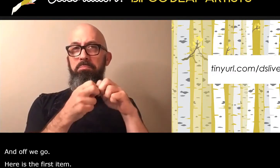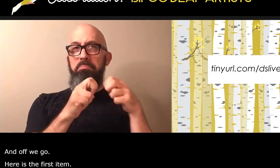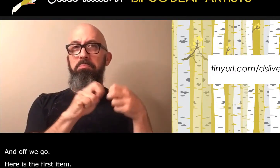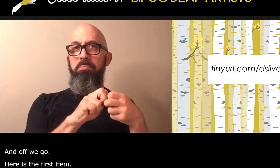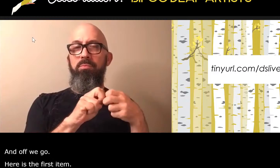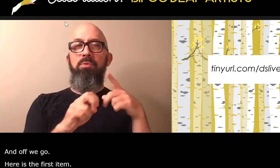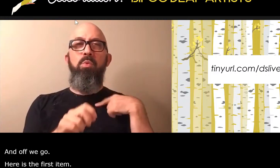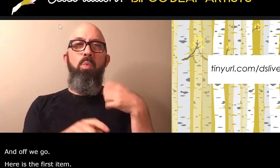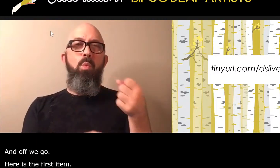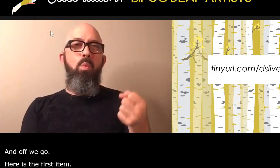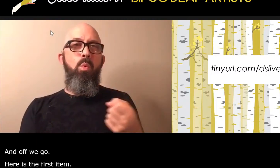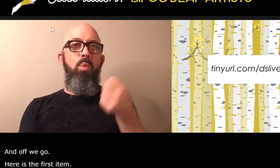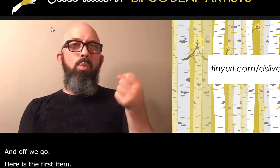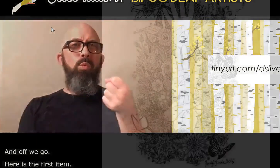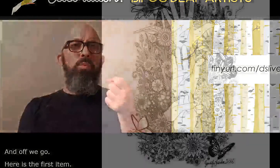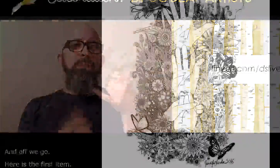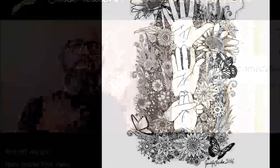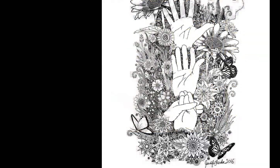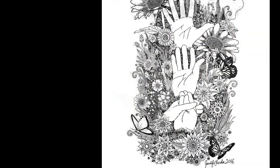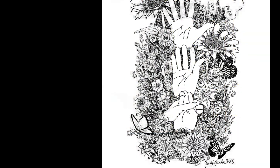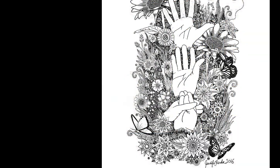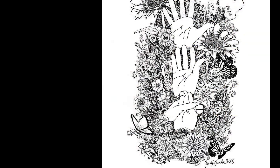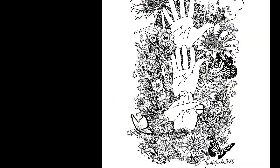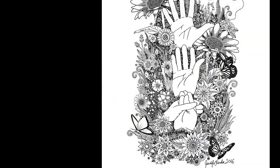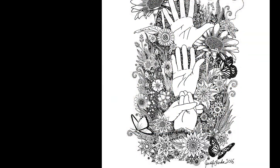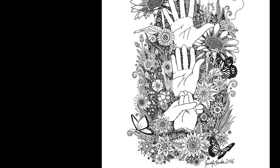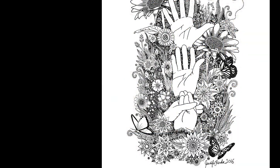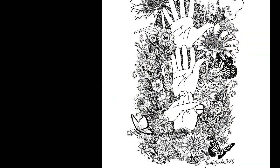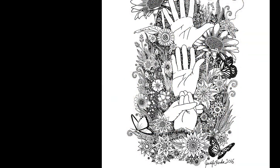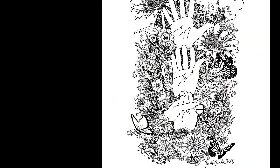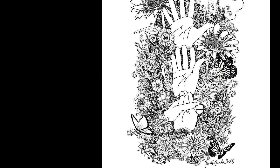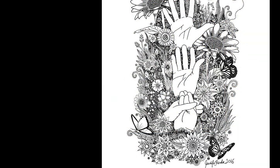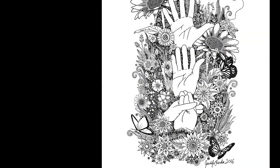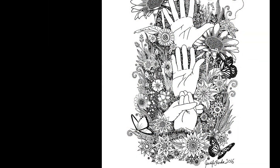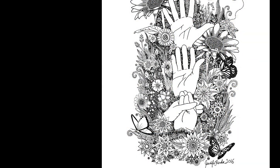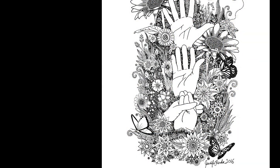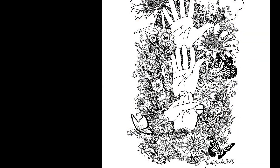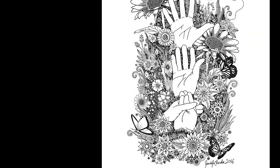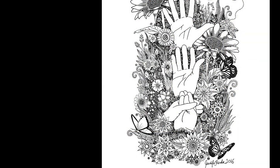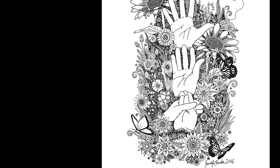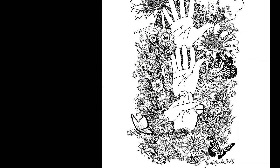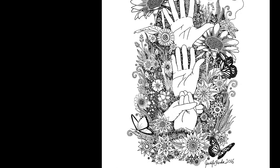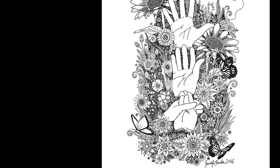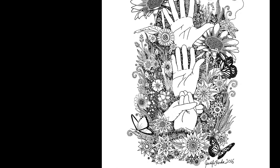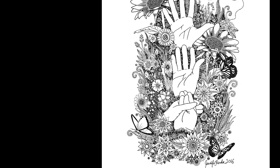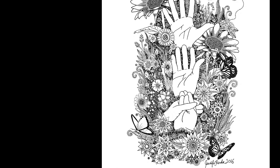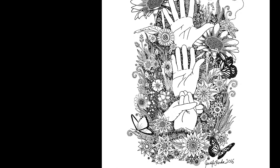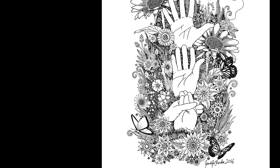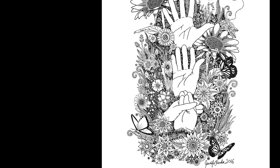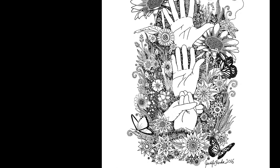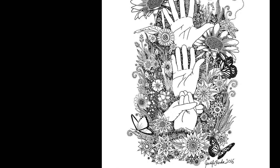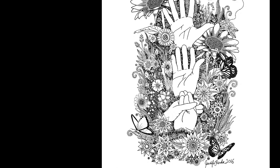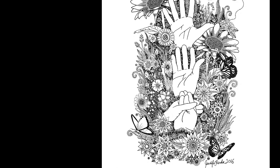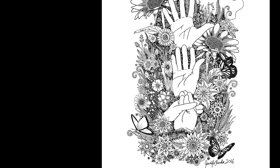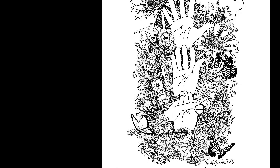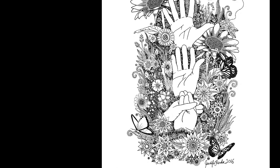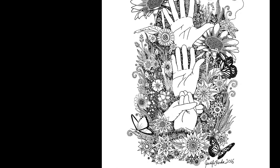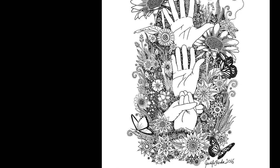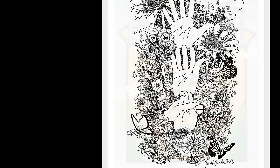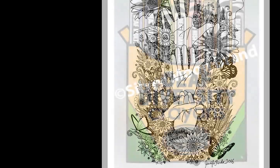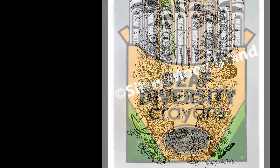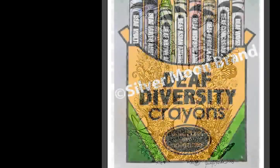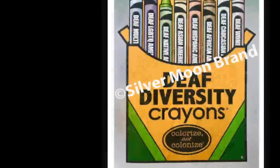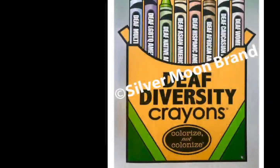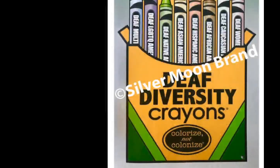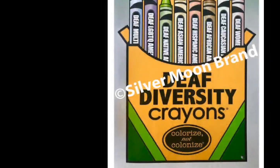We're having a technical issue. We're going to hold for a moment while we resolve this. Meanwhile, please do open